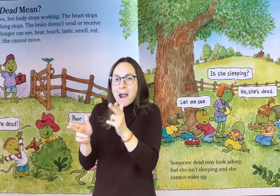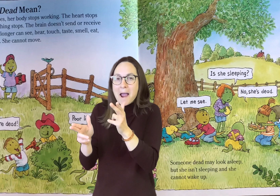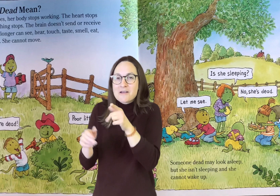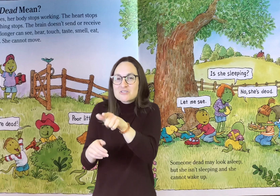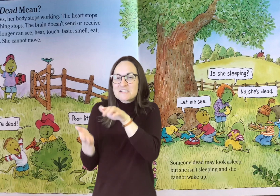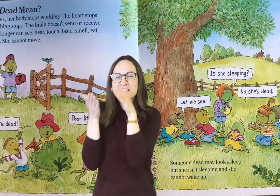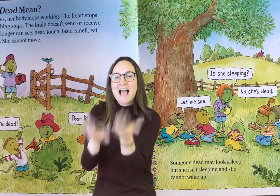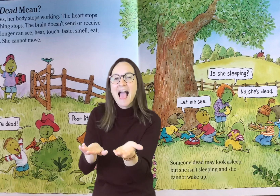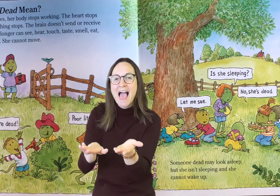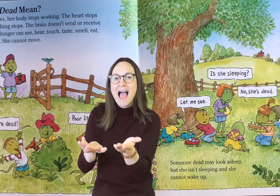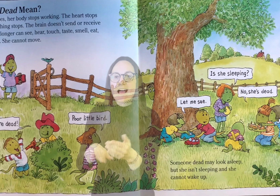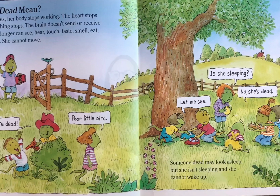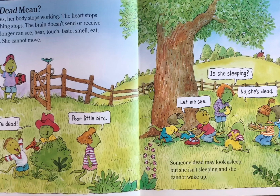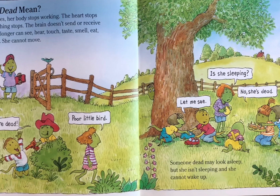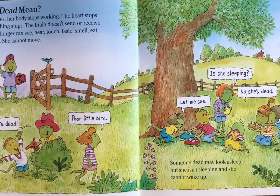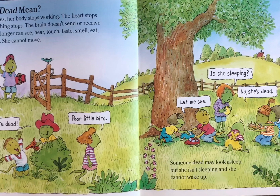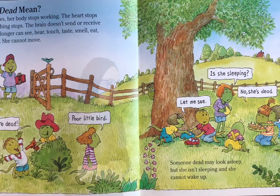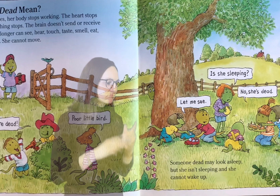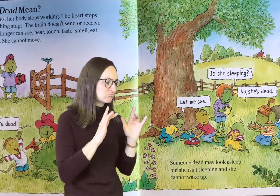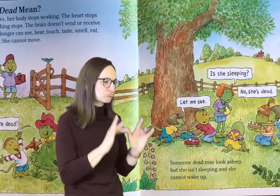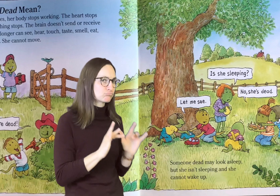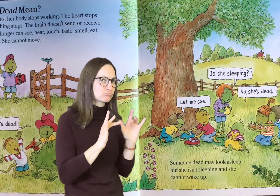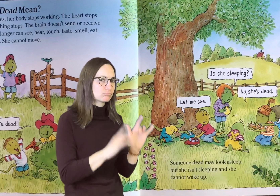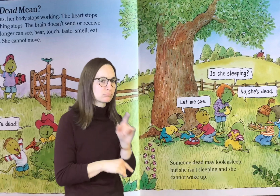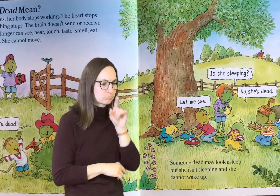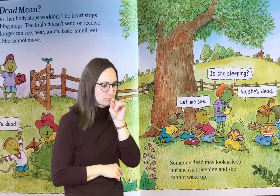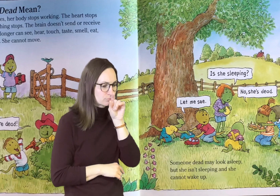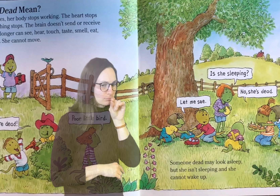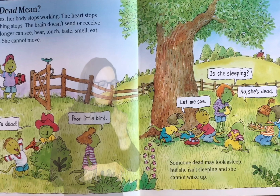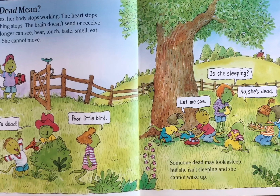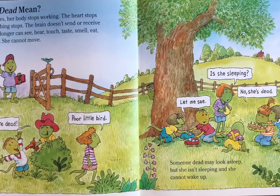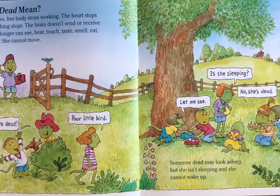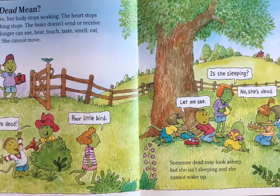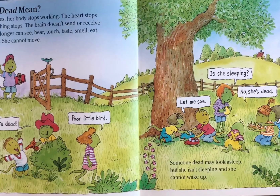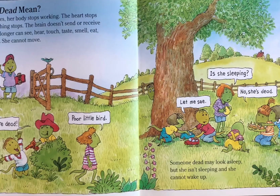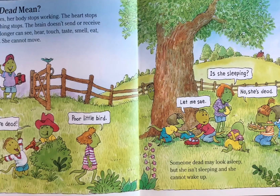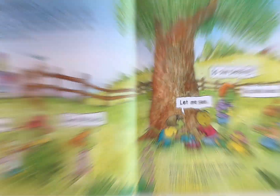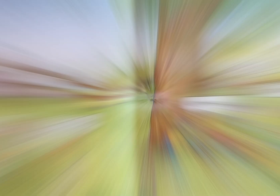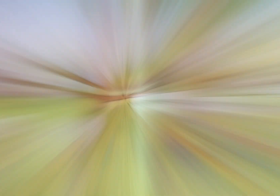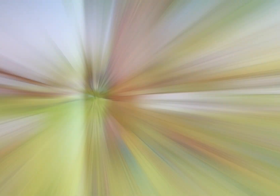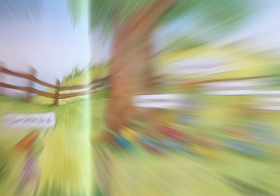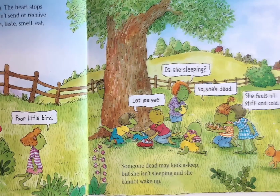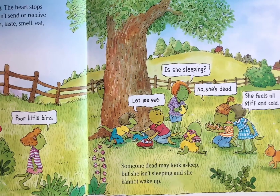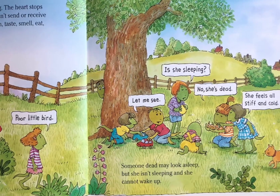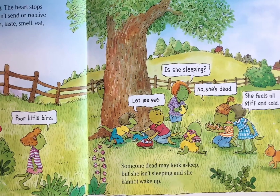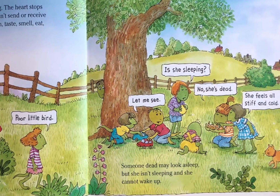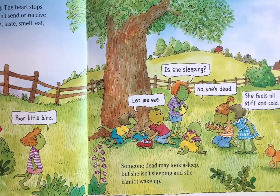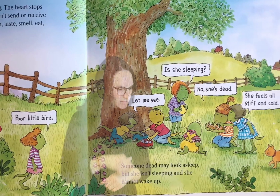Bang, bang, you're dead. Poor little bird.